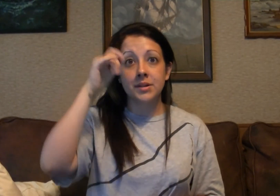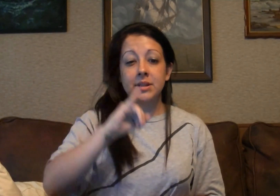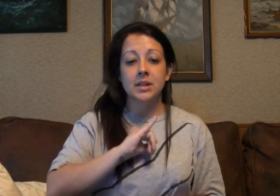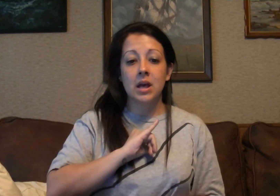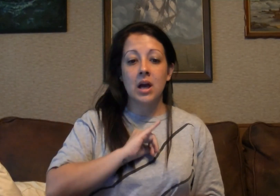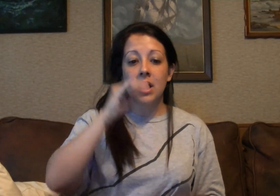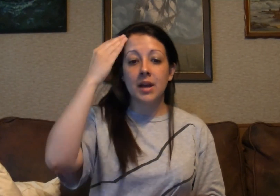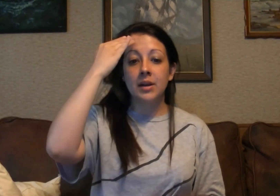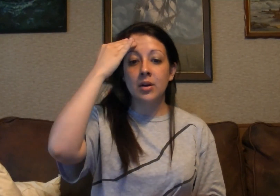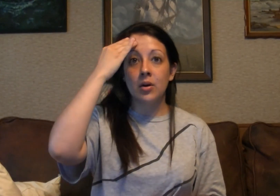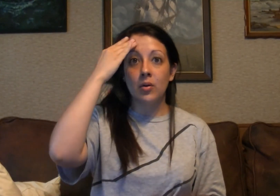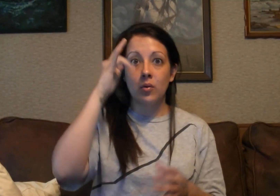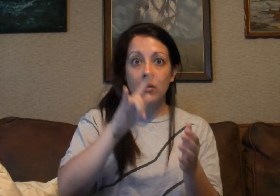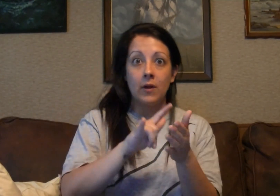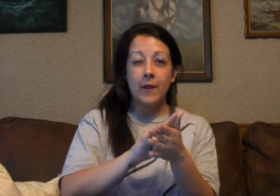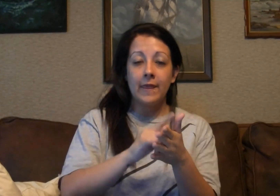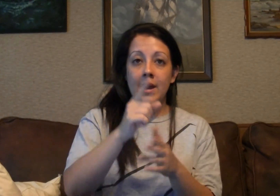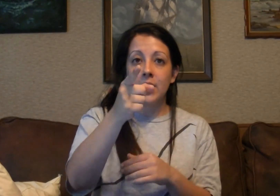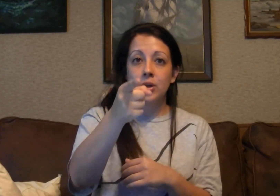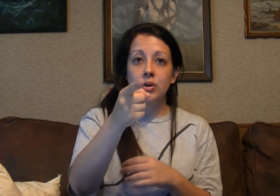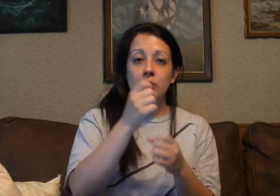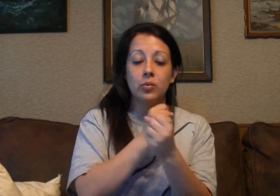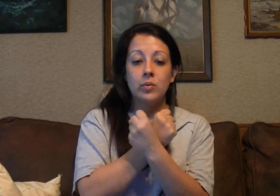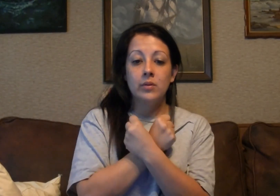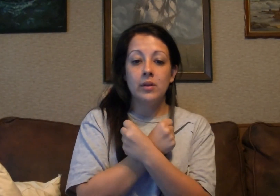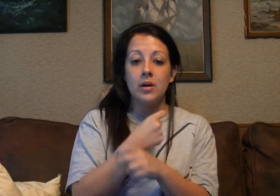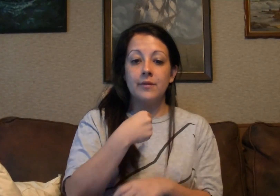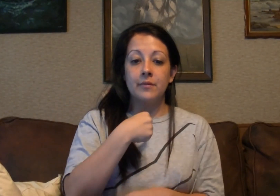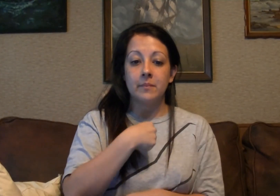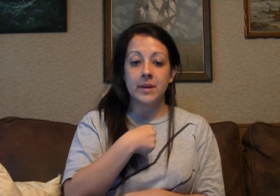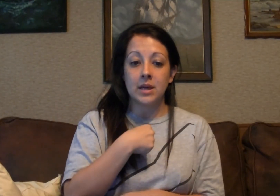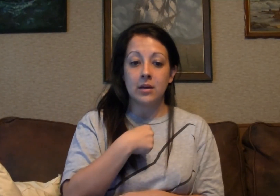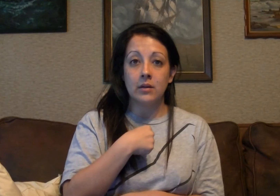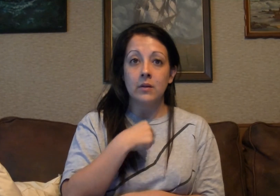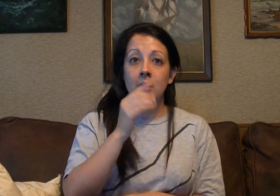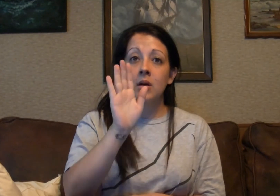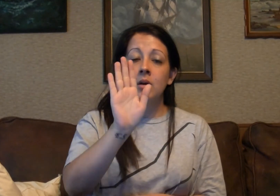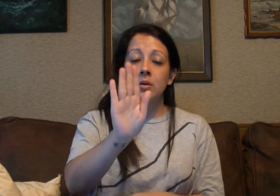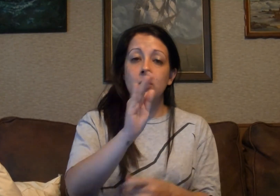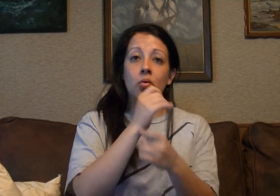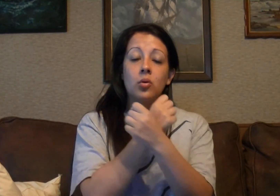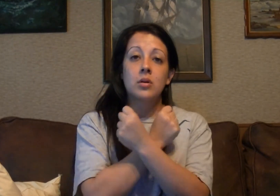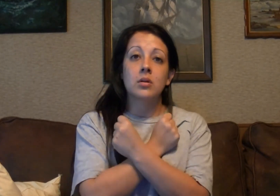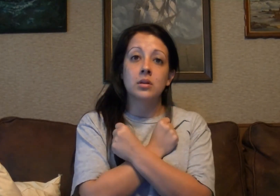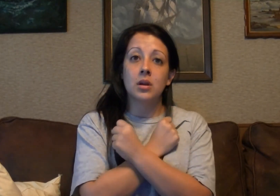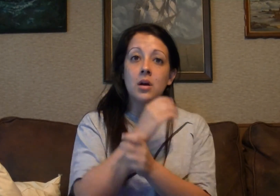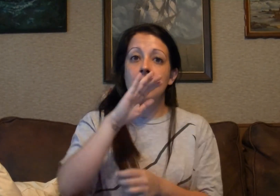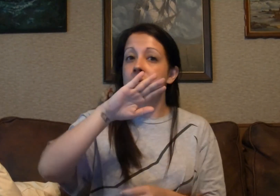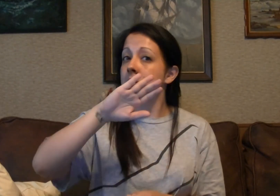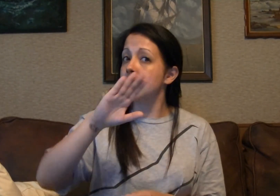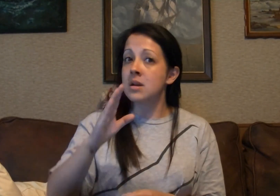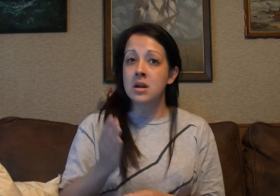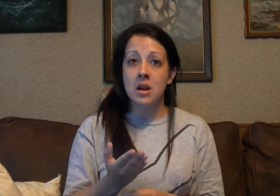because I know that you love me. Your love